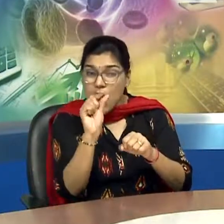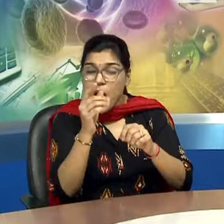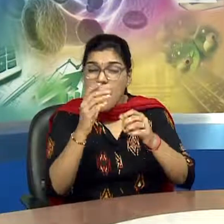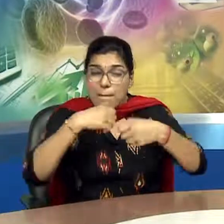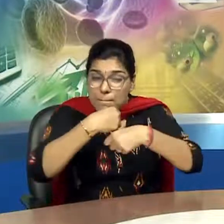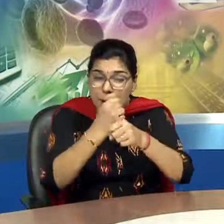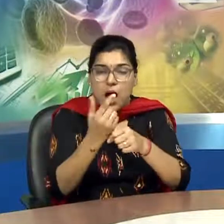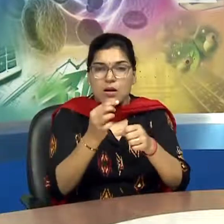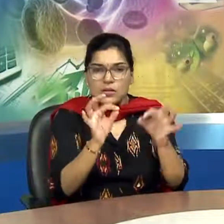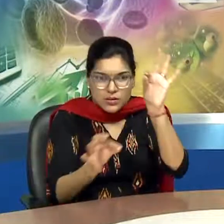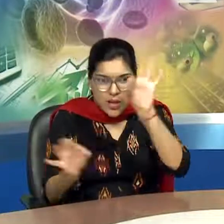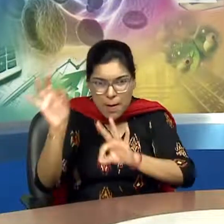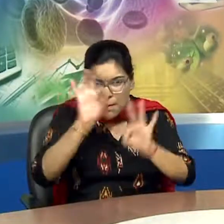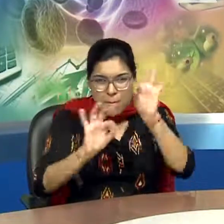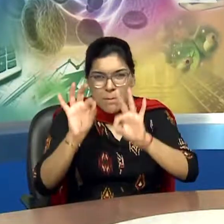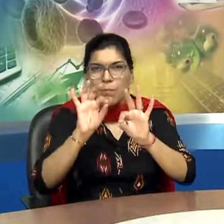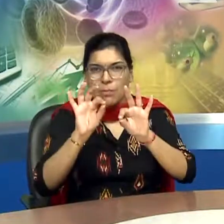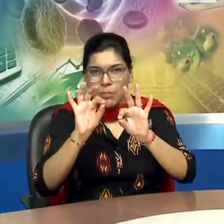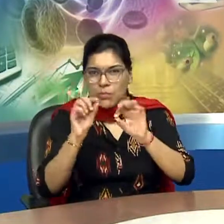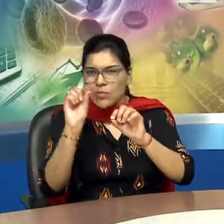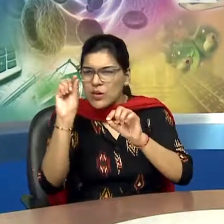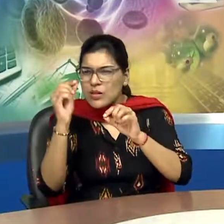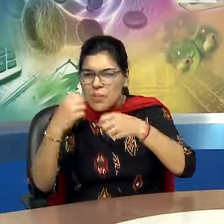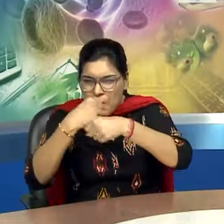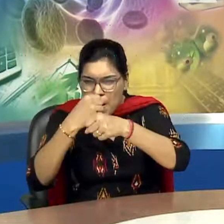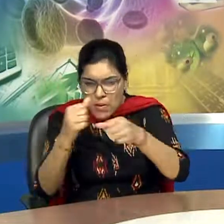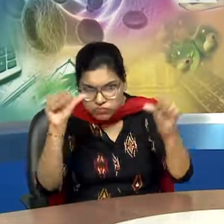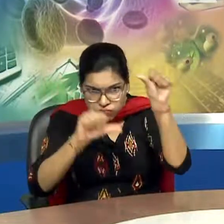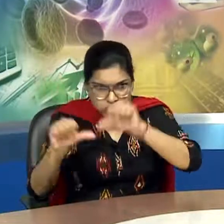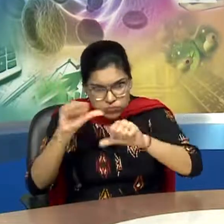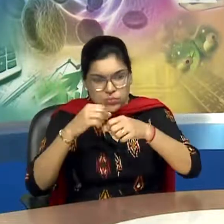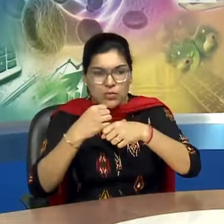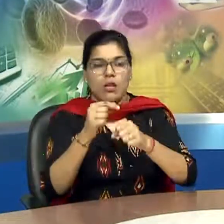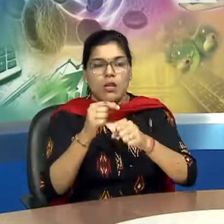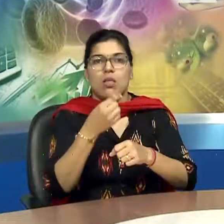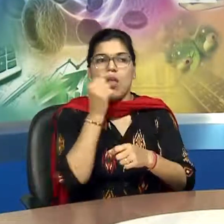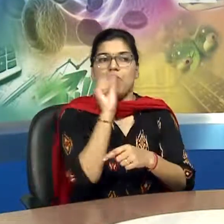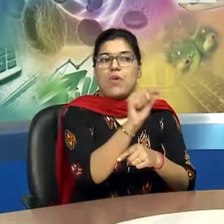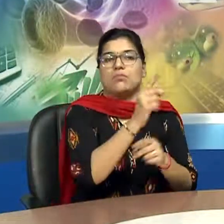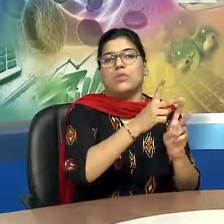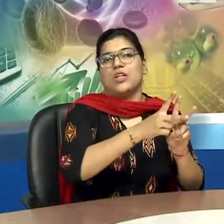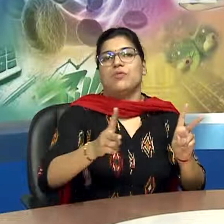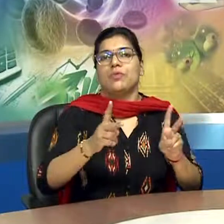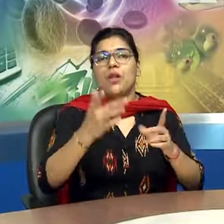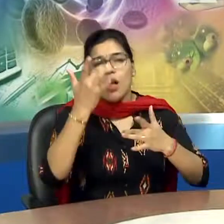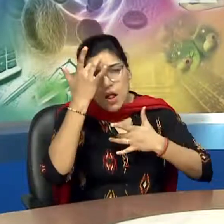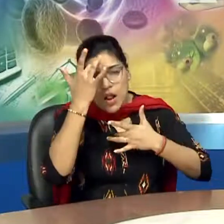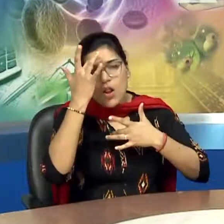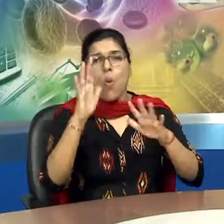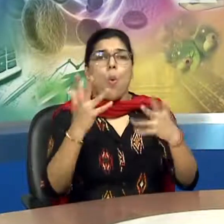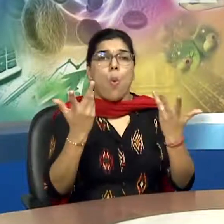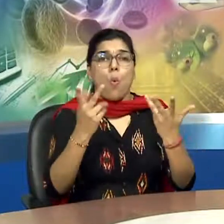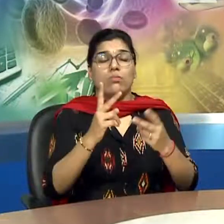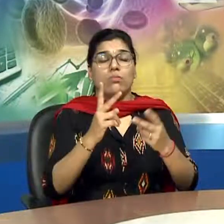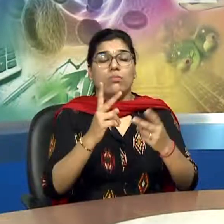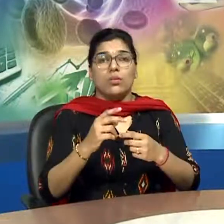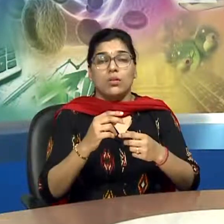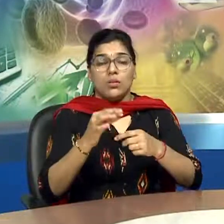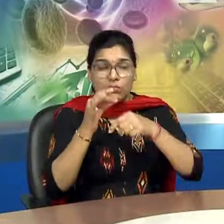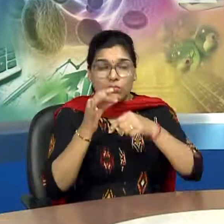drug. And all those chemical substances from which a medicine is prepared, that is also known